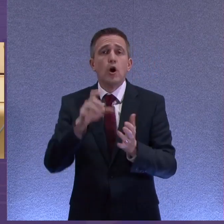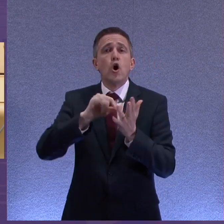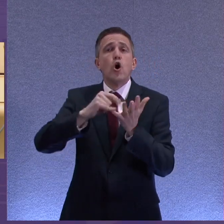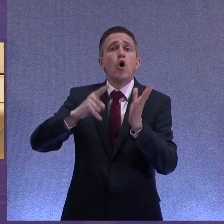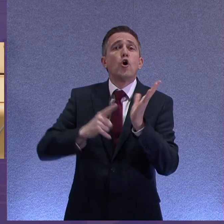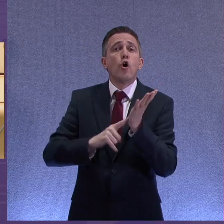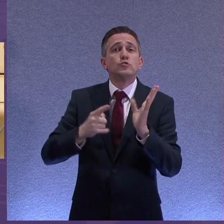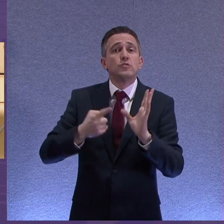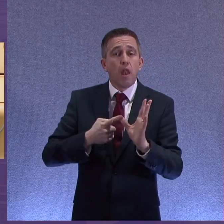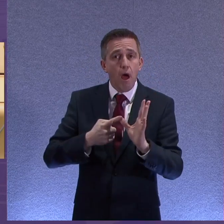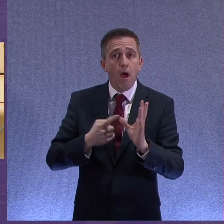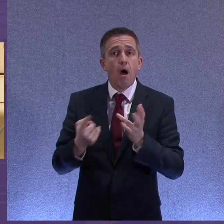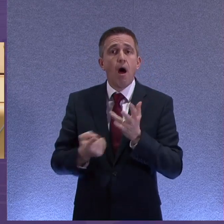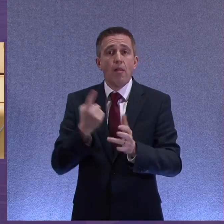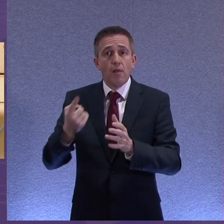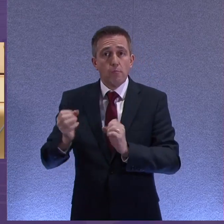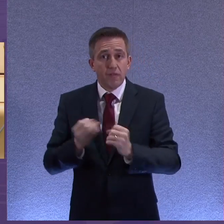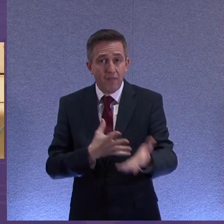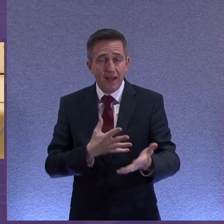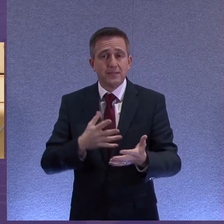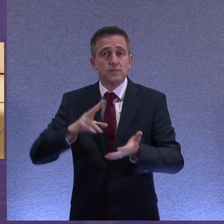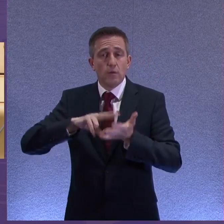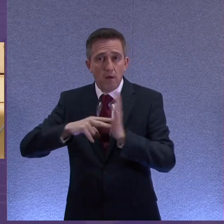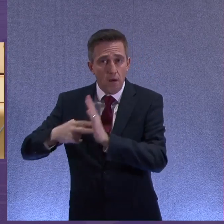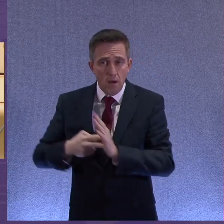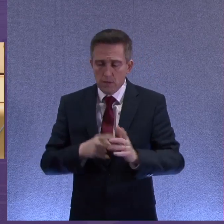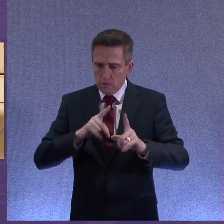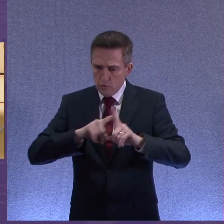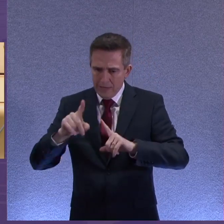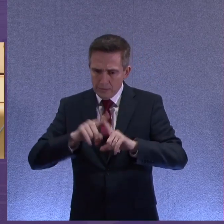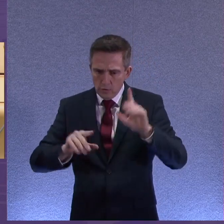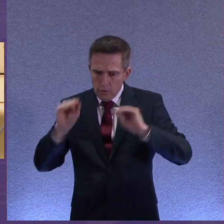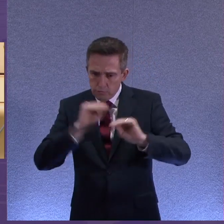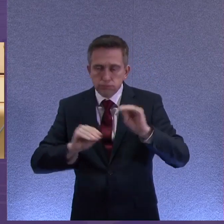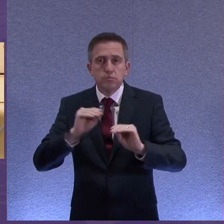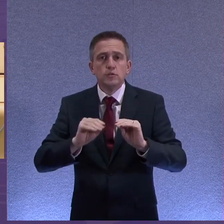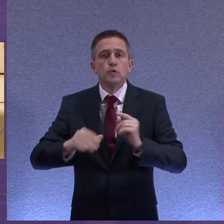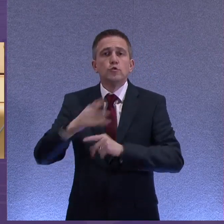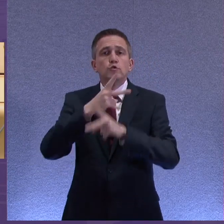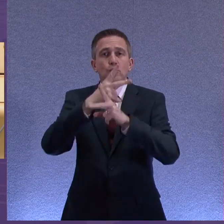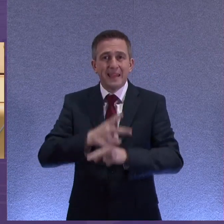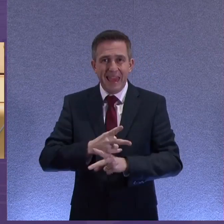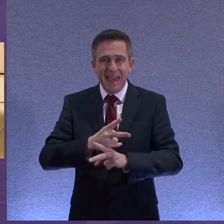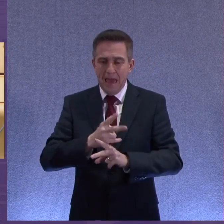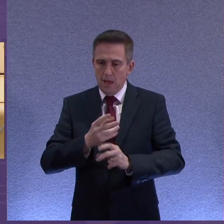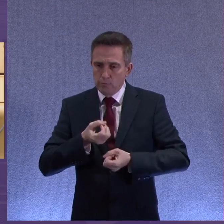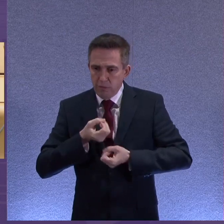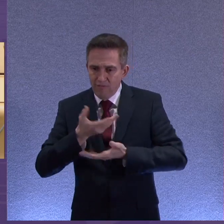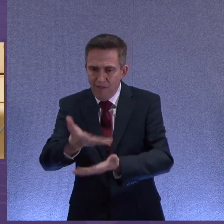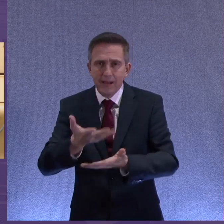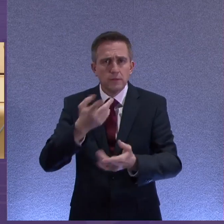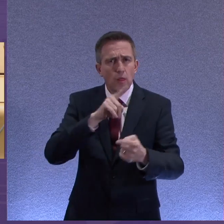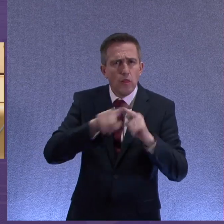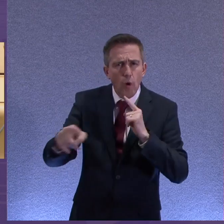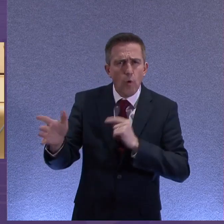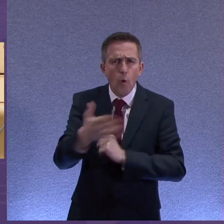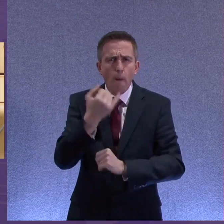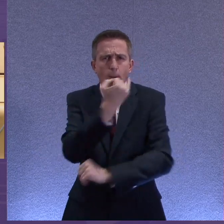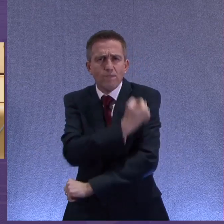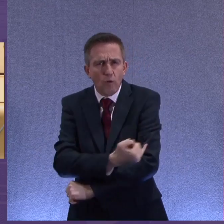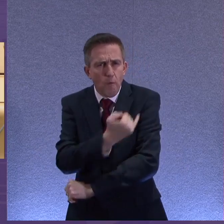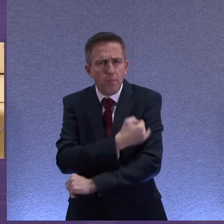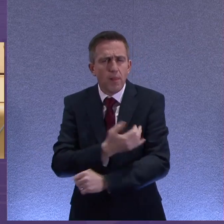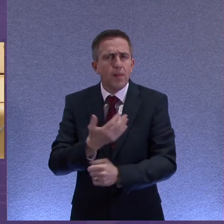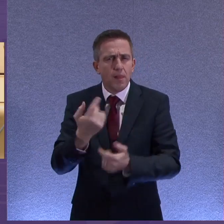integration authorities and providers, we're working to prioritise social care support to the most vulnerable in these